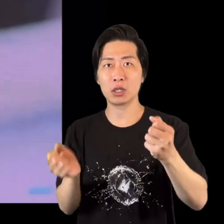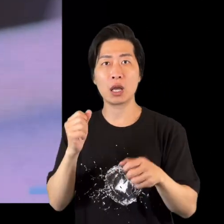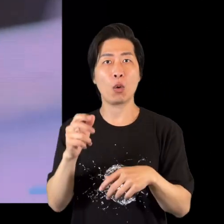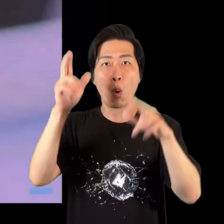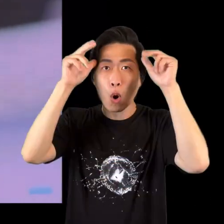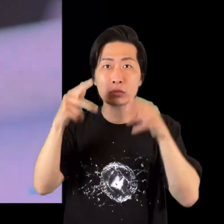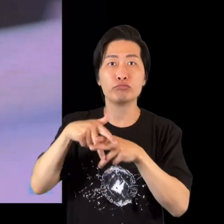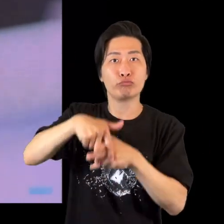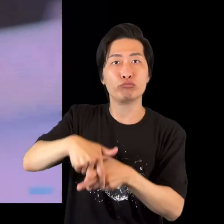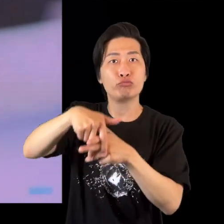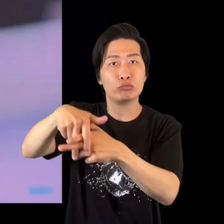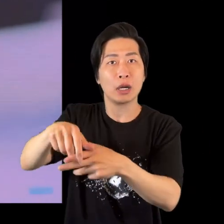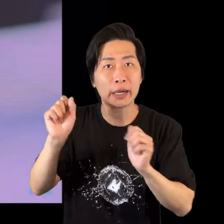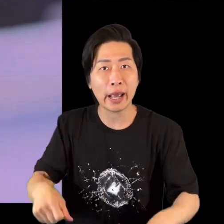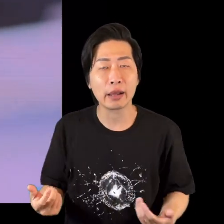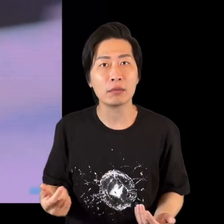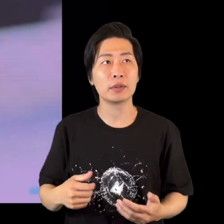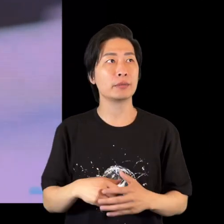a horse.